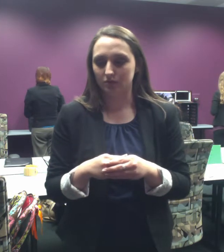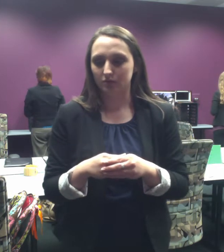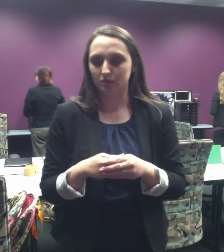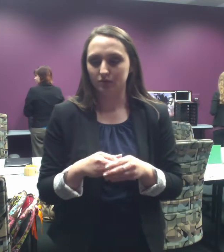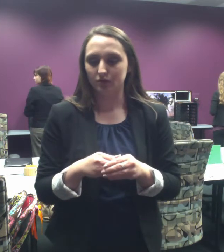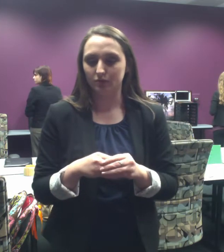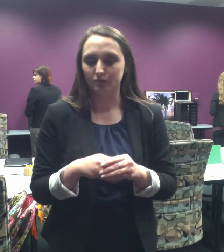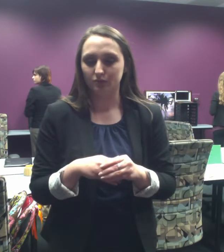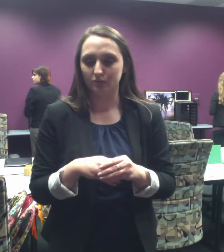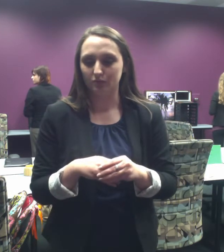What I want to know is why.